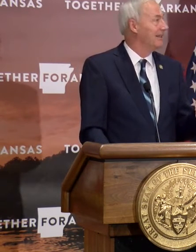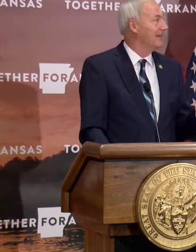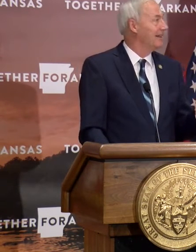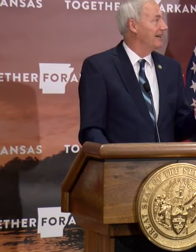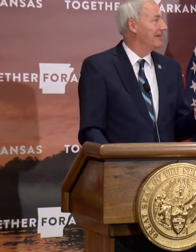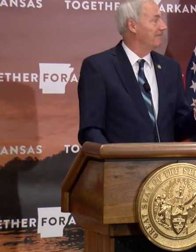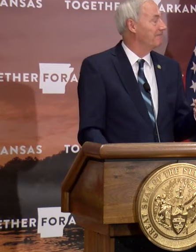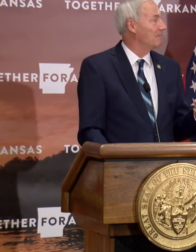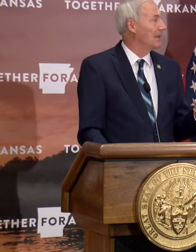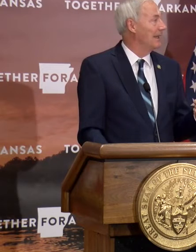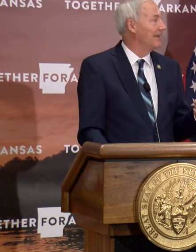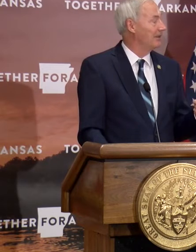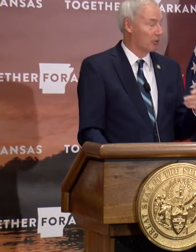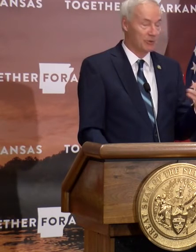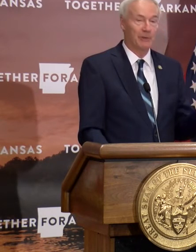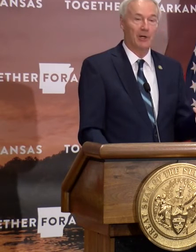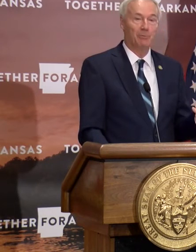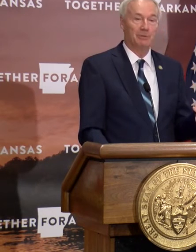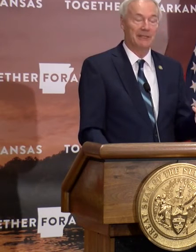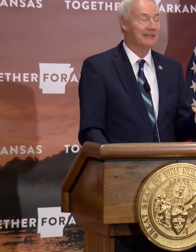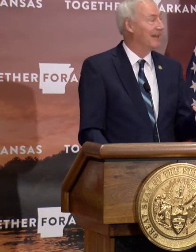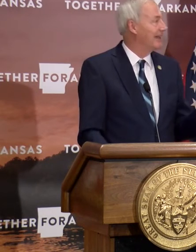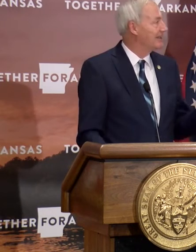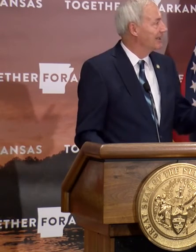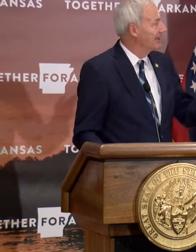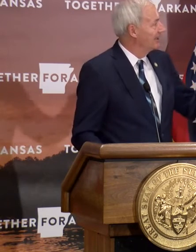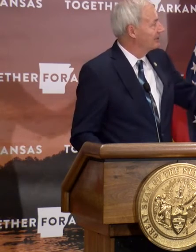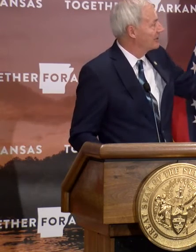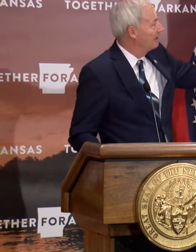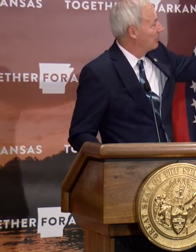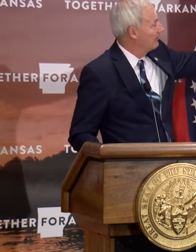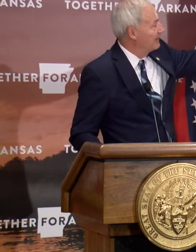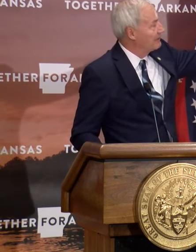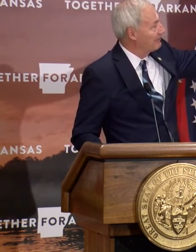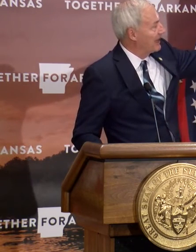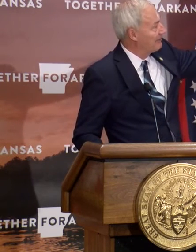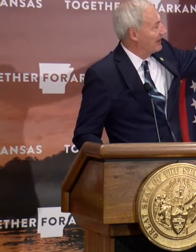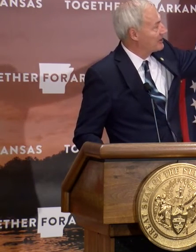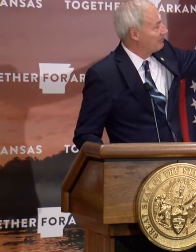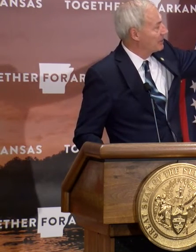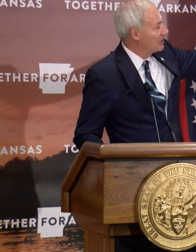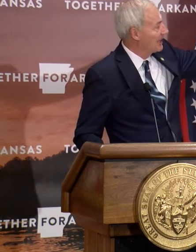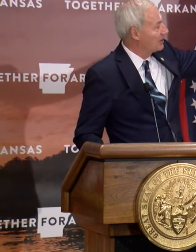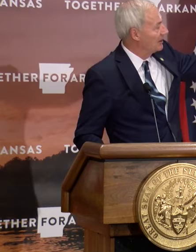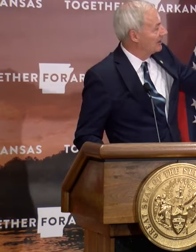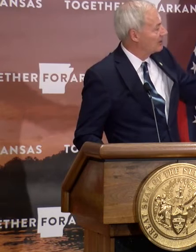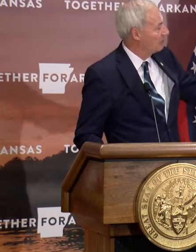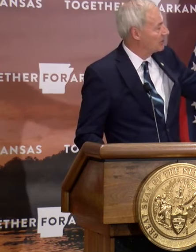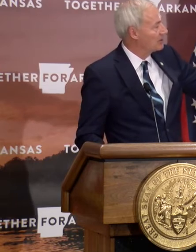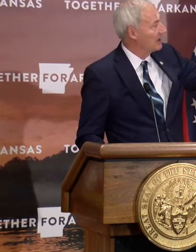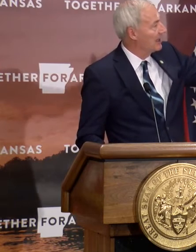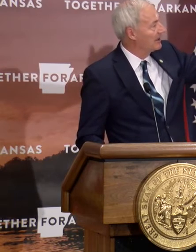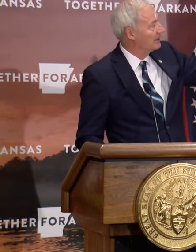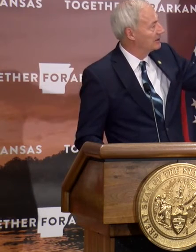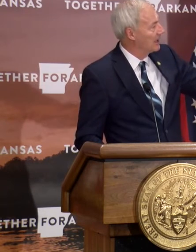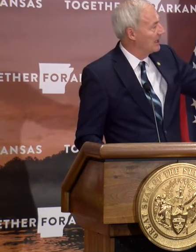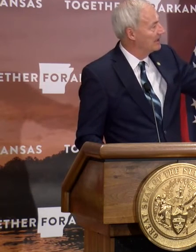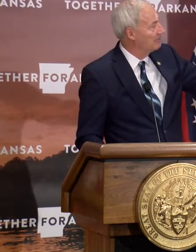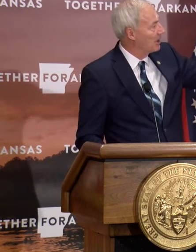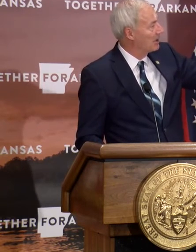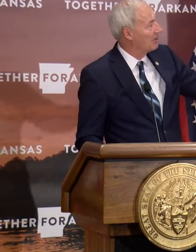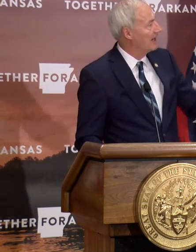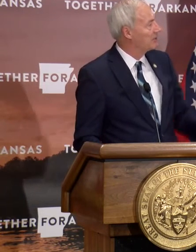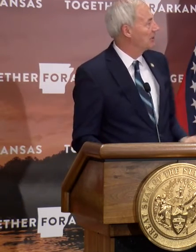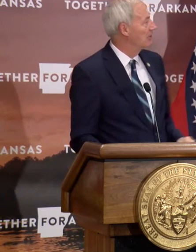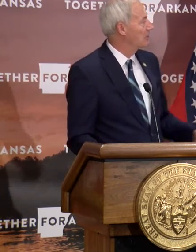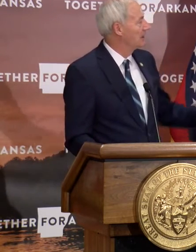projected, and of course we hope to beat that. You see where the 55,000 projection is, which is the light colored line.